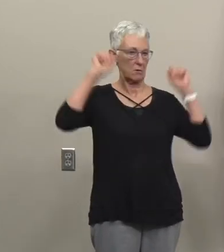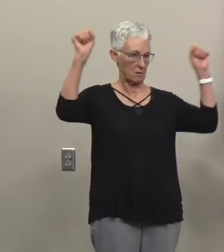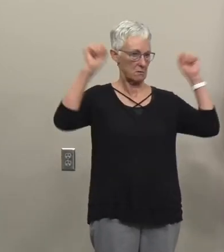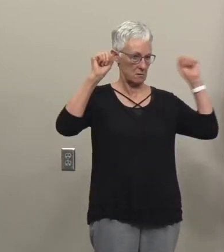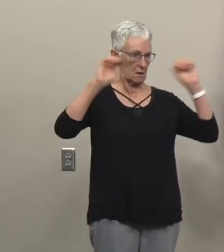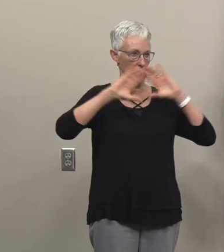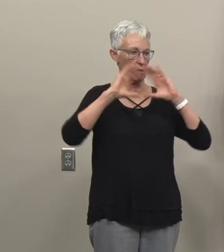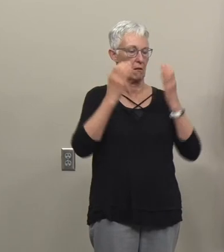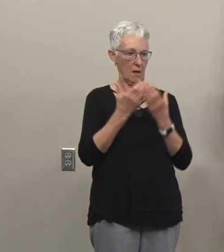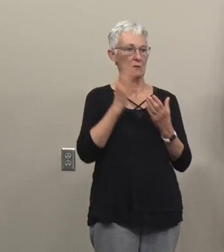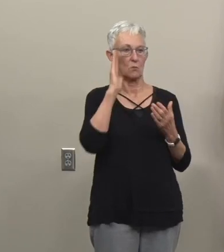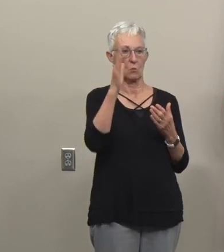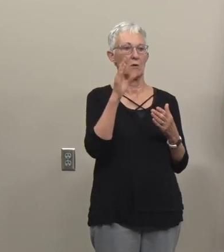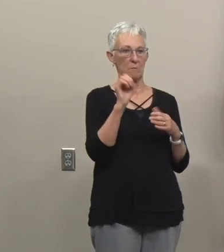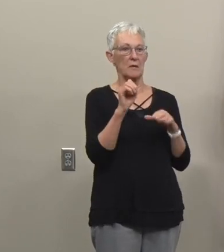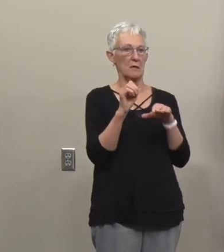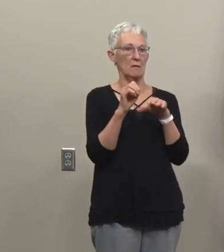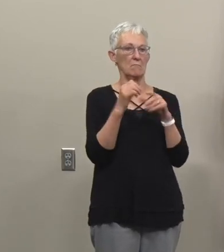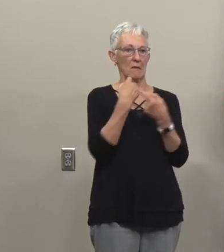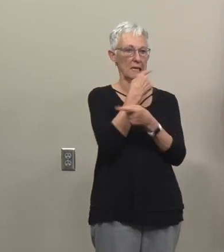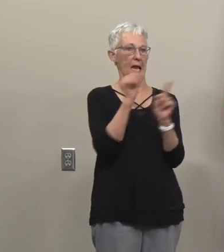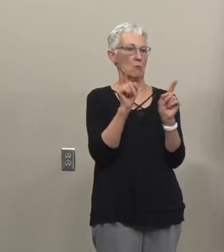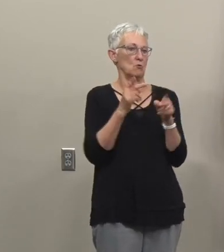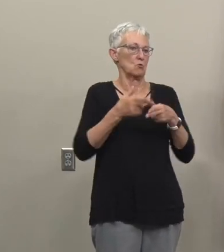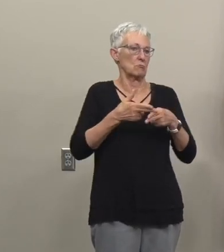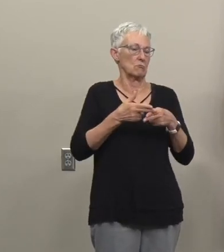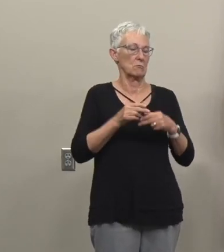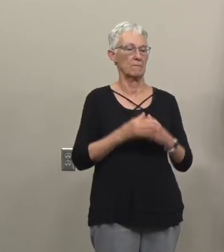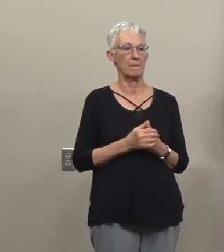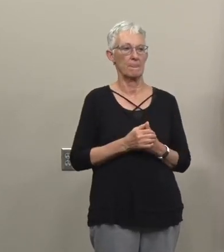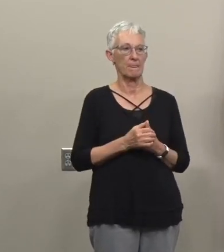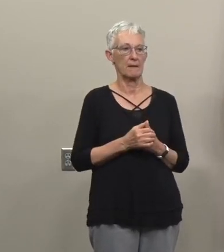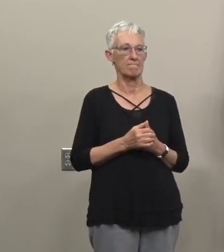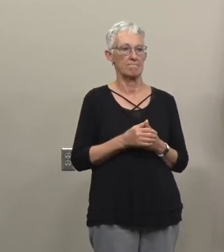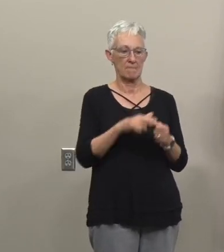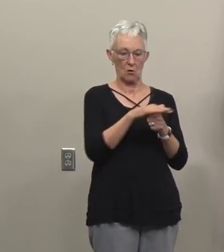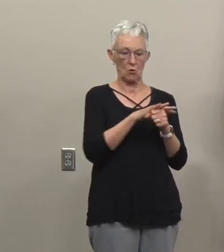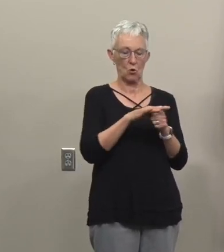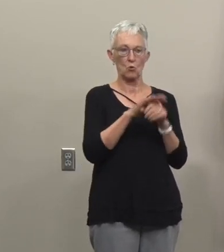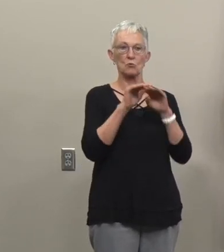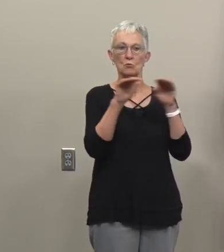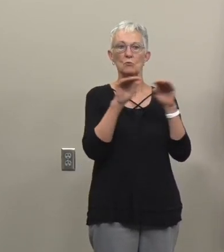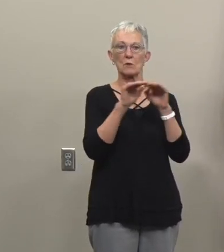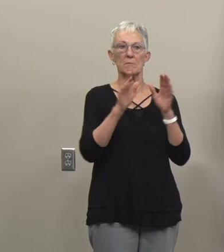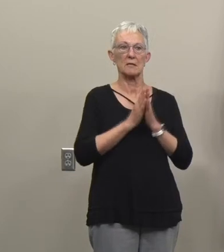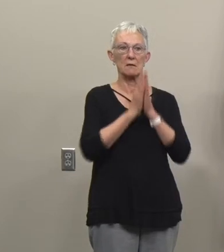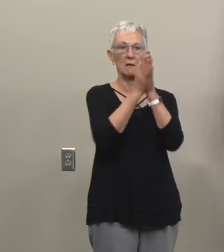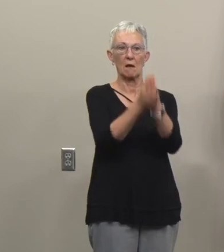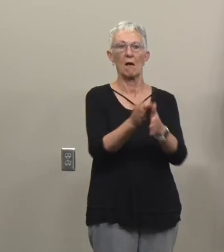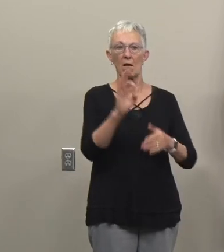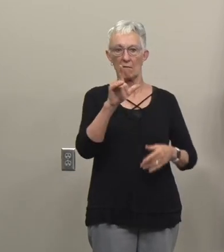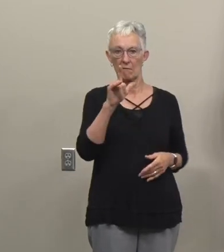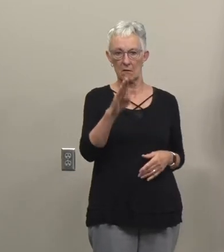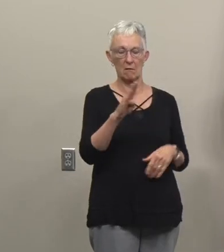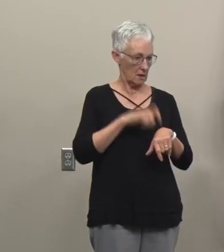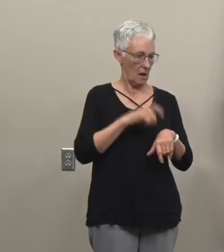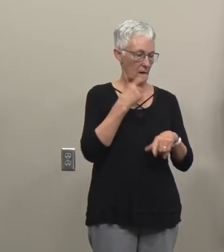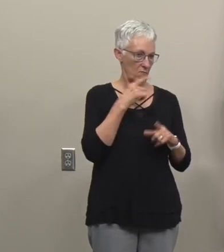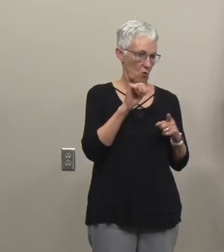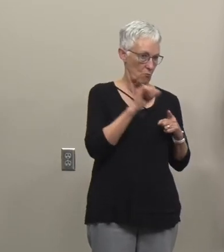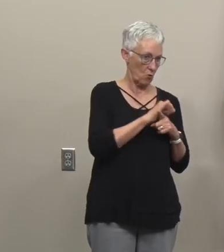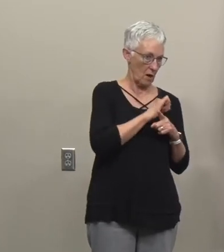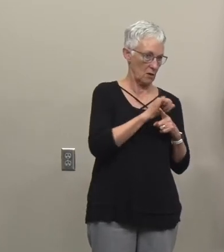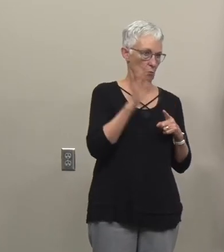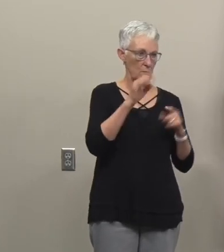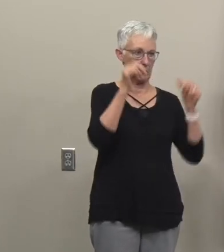the times and location for that will be available soon. For local swim and dive clubs, the times available for practice and conditioning